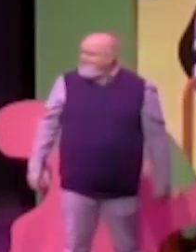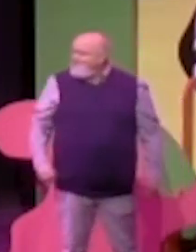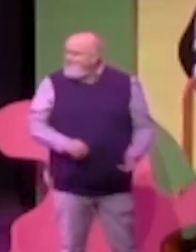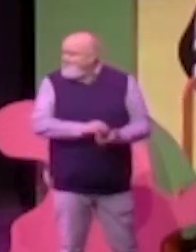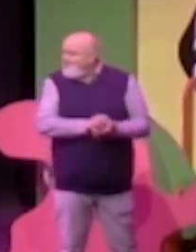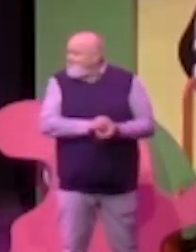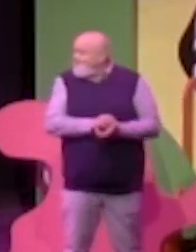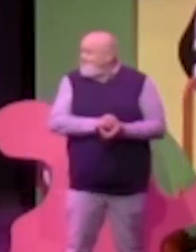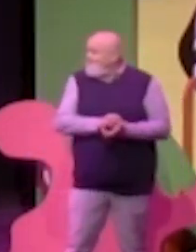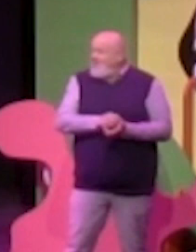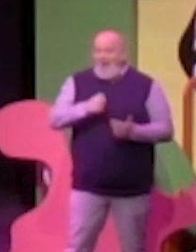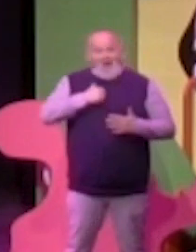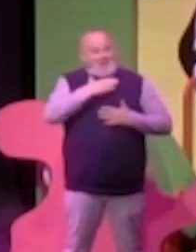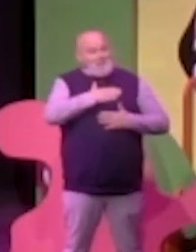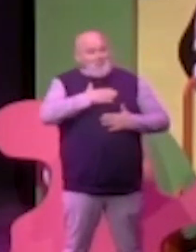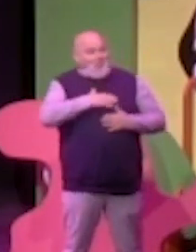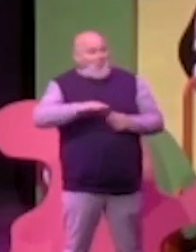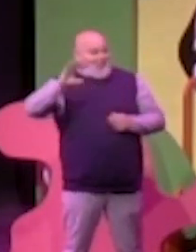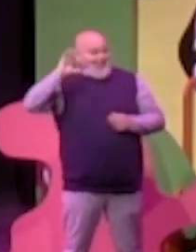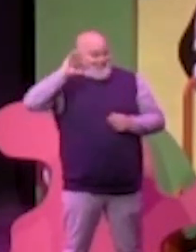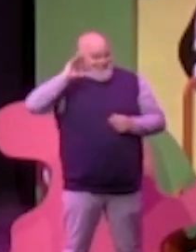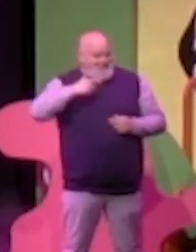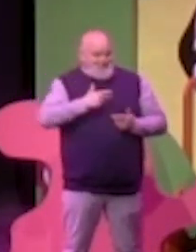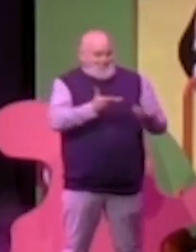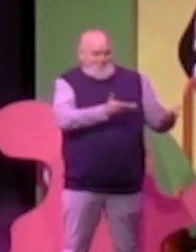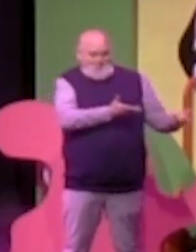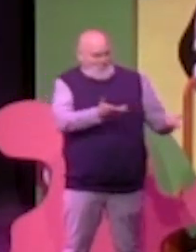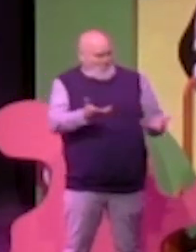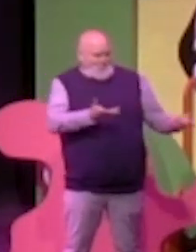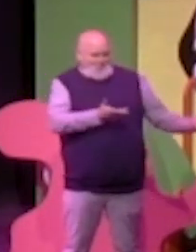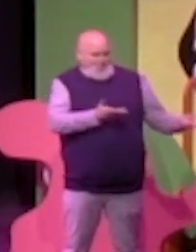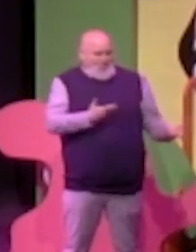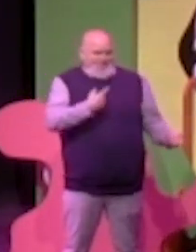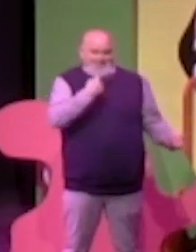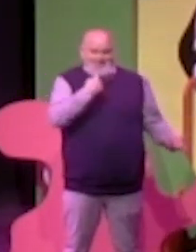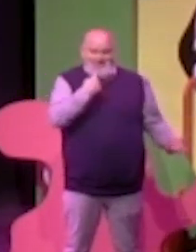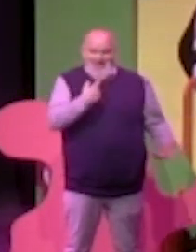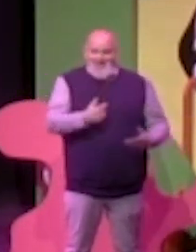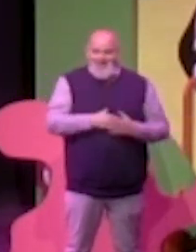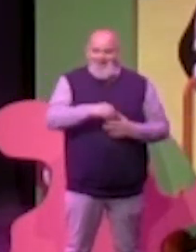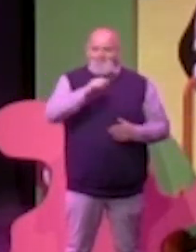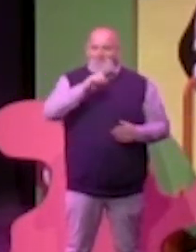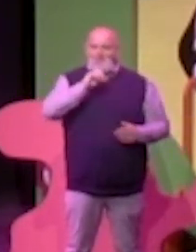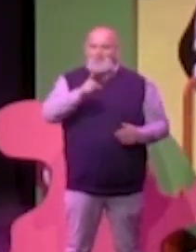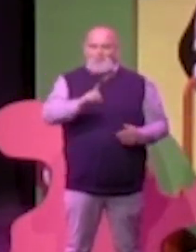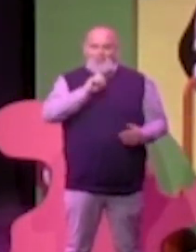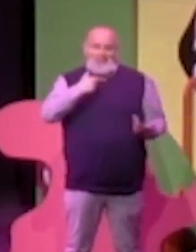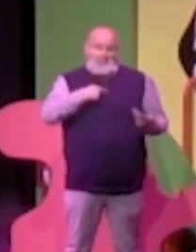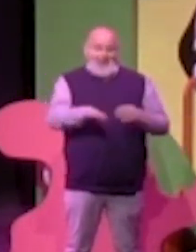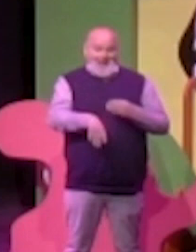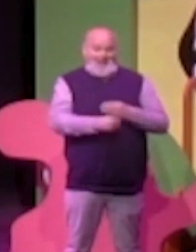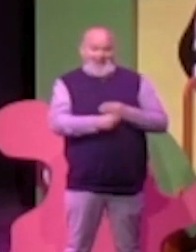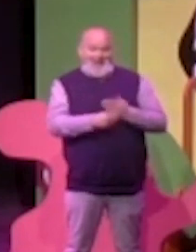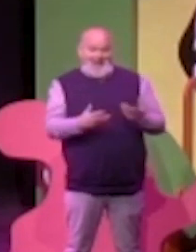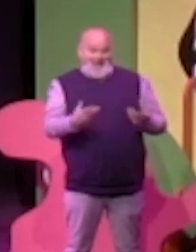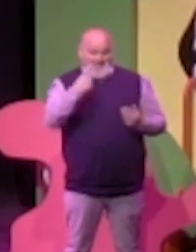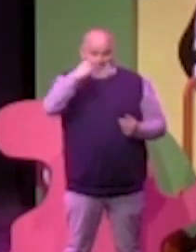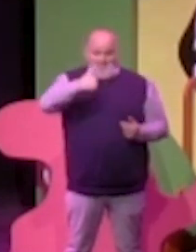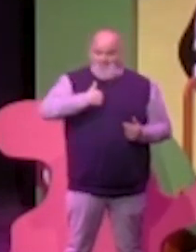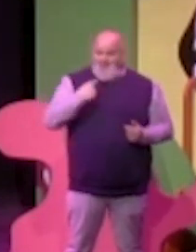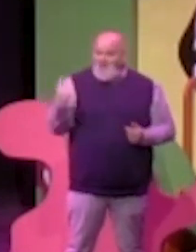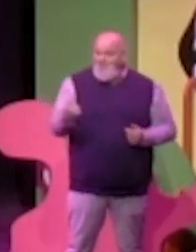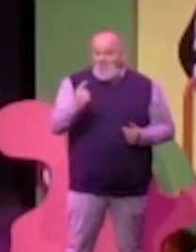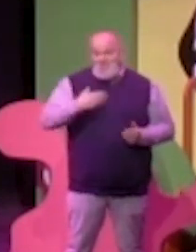I enjoy listening to what all of you have to say. I'm not sure what I can really say other than, for me, I've always